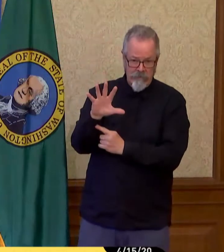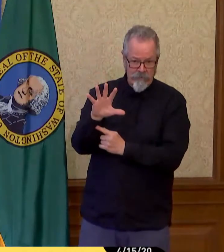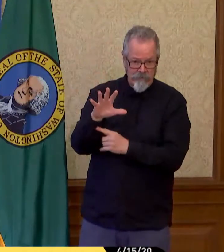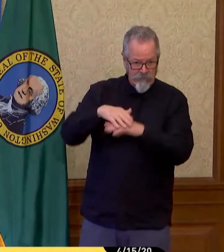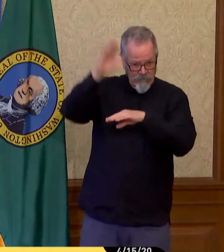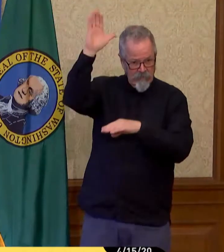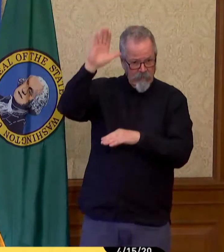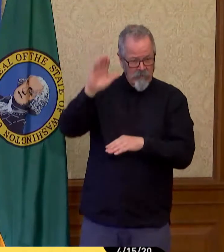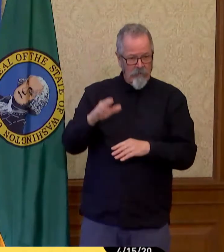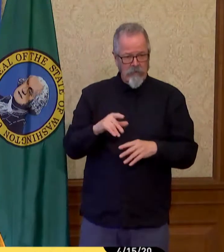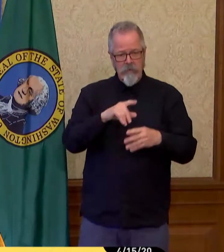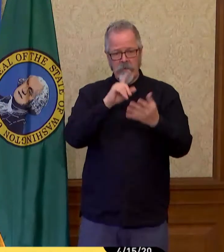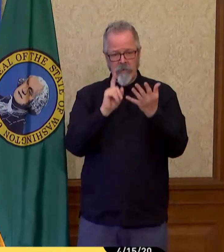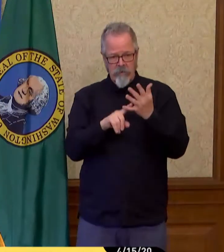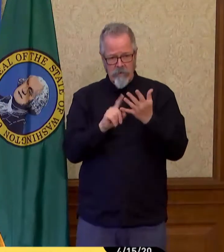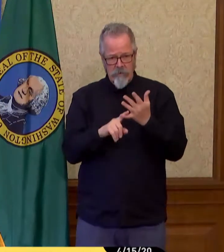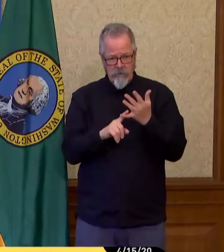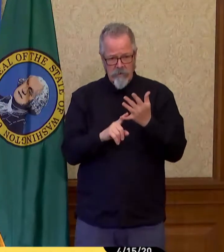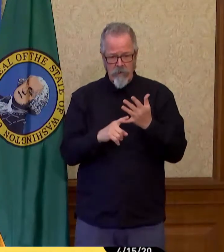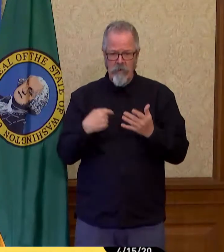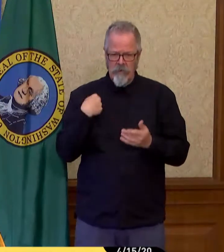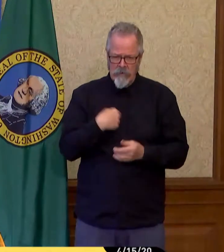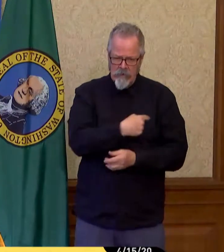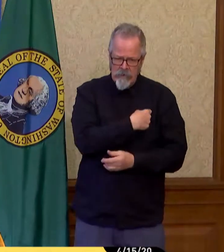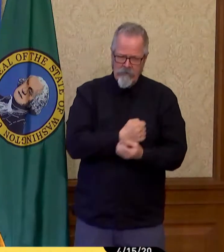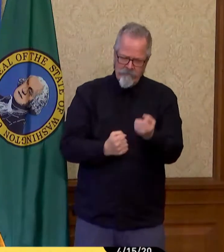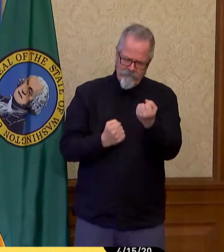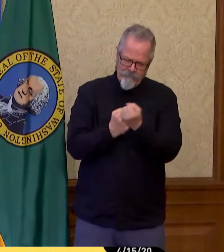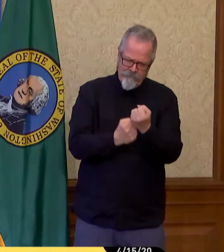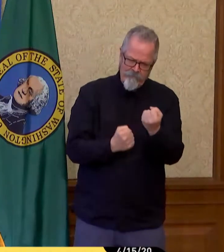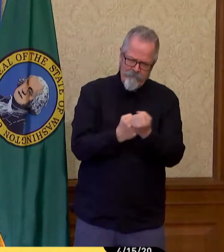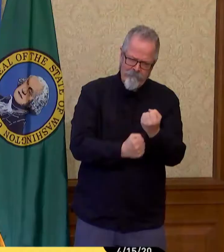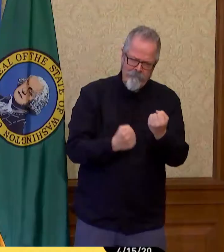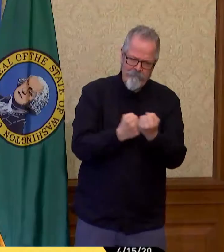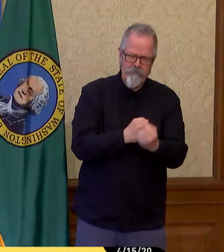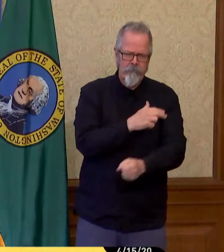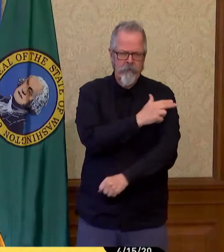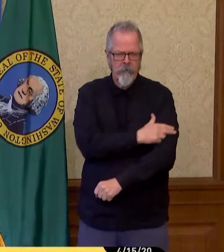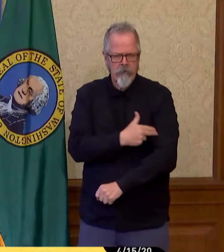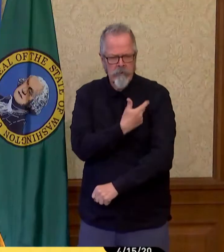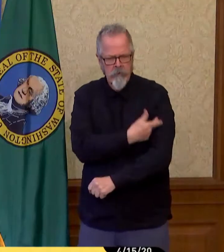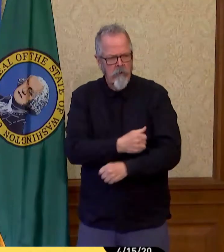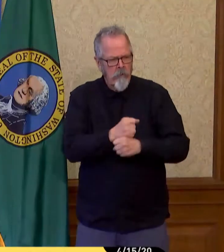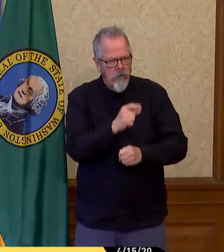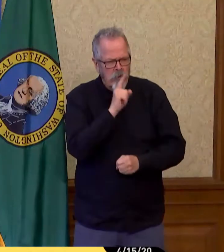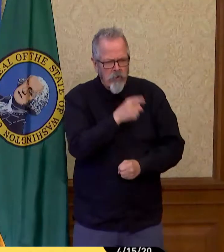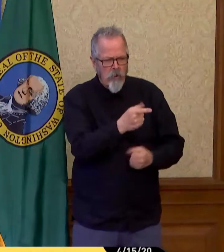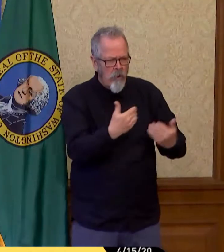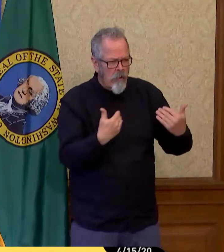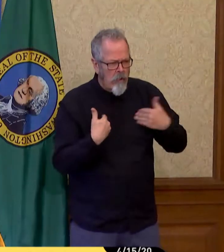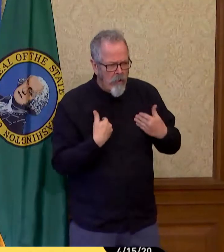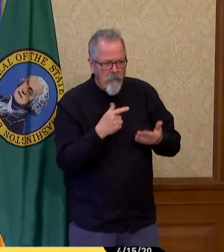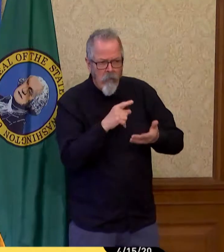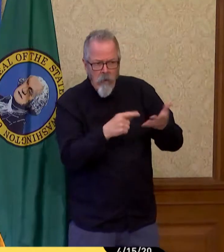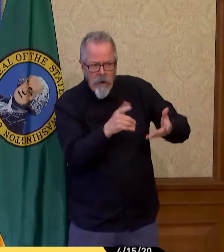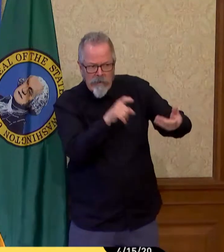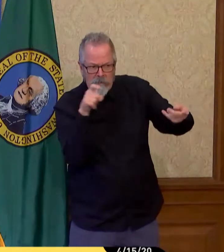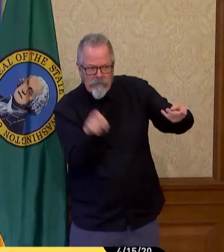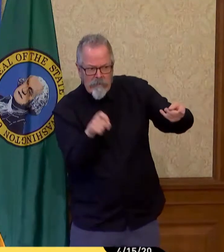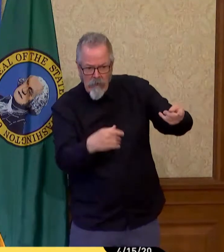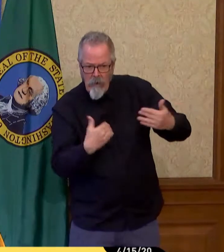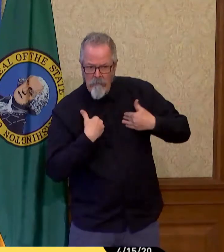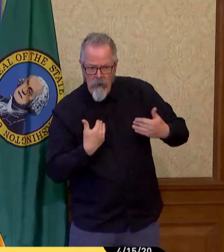capacity. We are continuing our research. The Gates Foundation and others are doing some tremendous research right now, cutting-edge research, even clinical